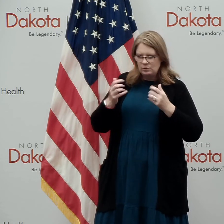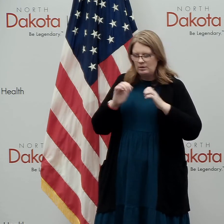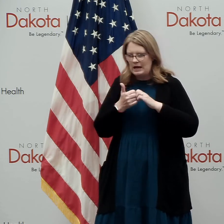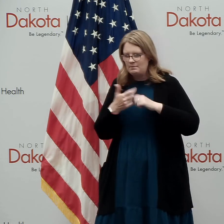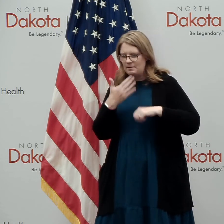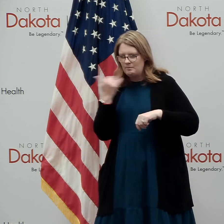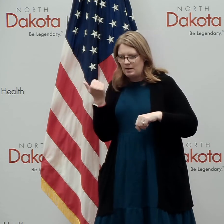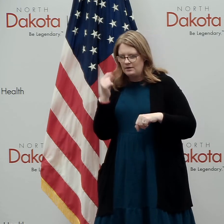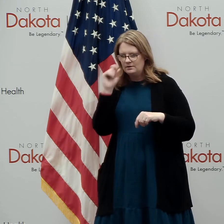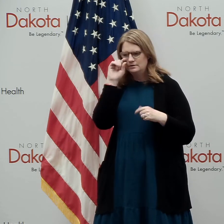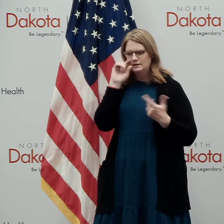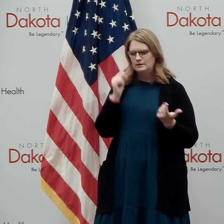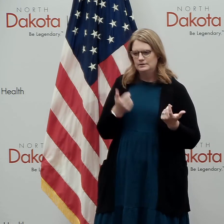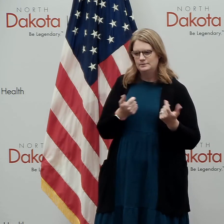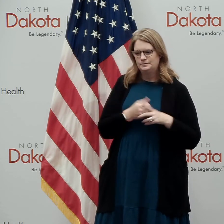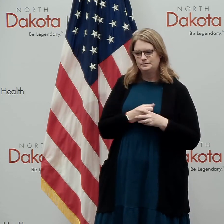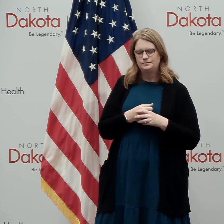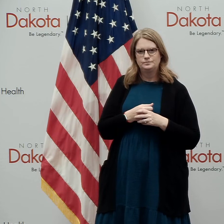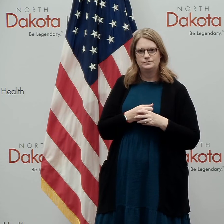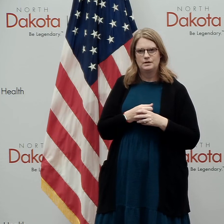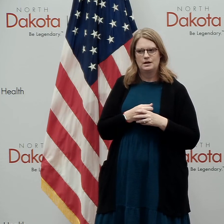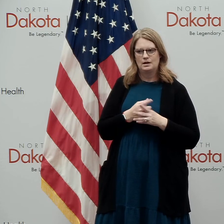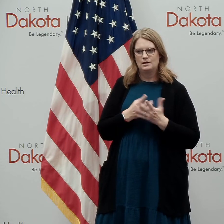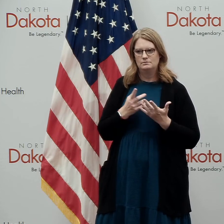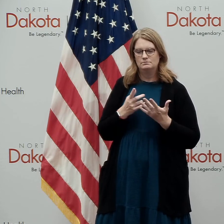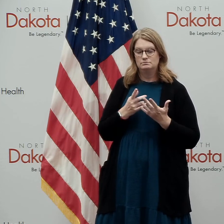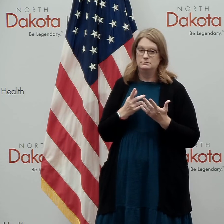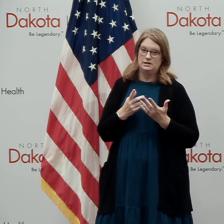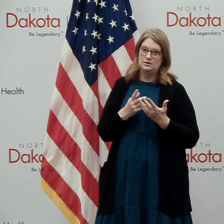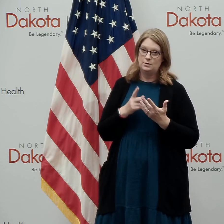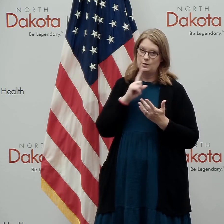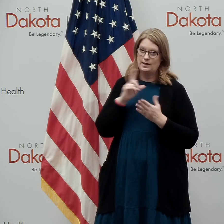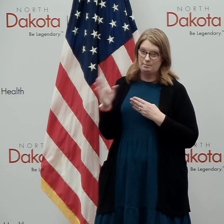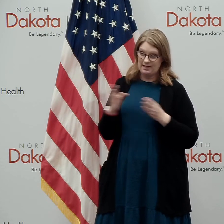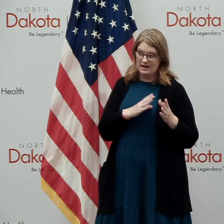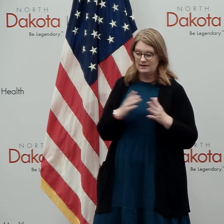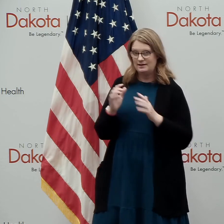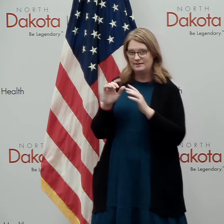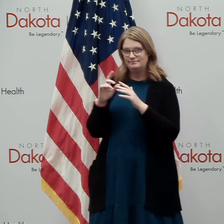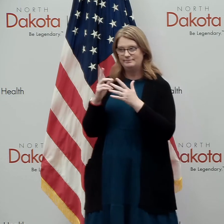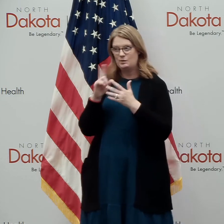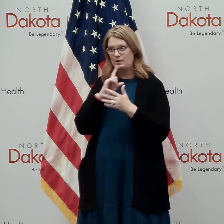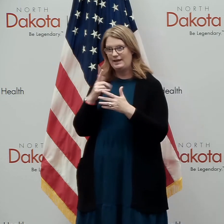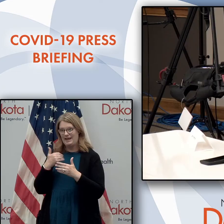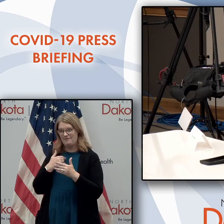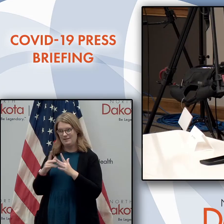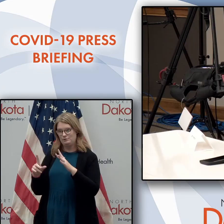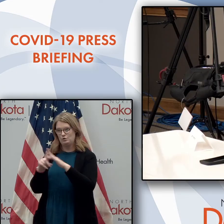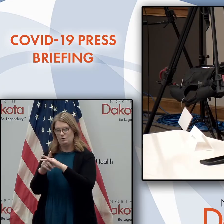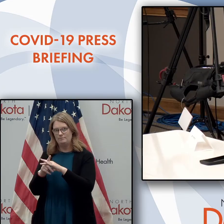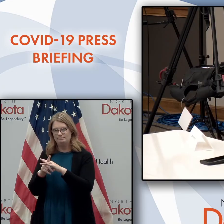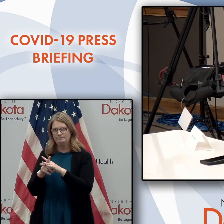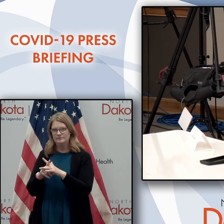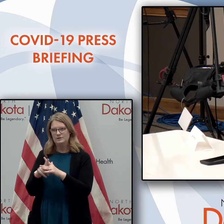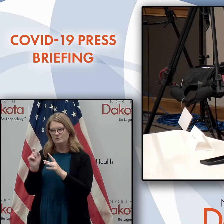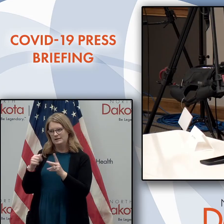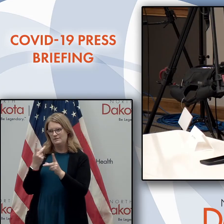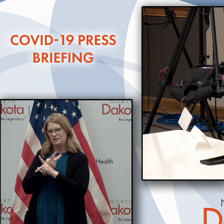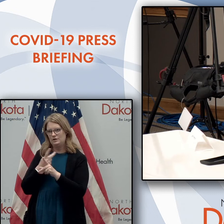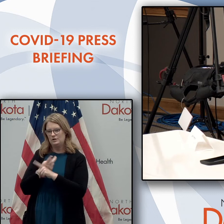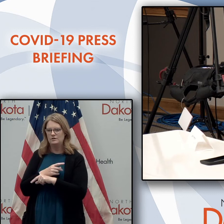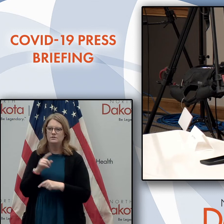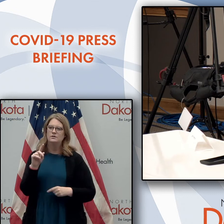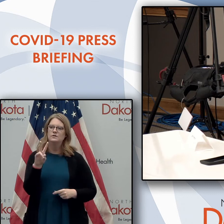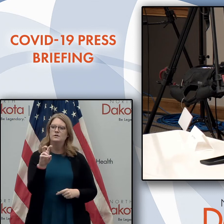planning on them showing up and them showing up are two different things, and so we got some more work to do. Lane? When